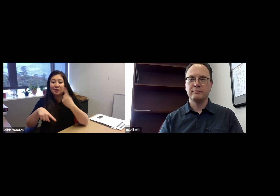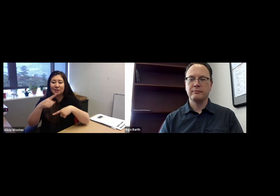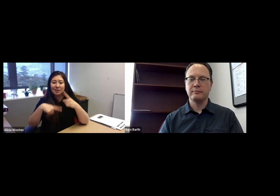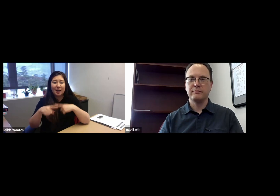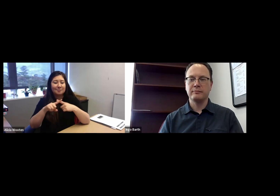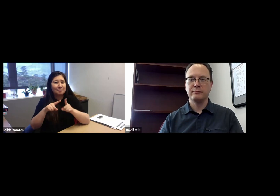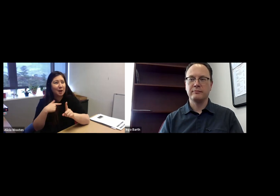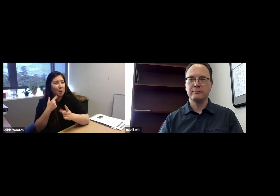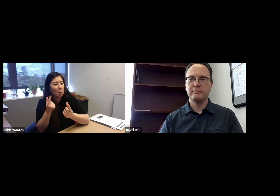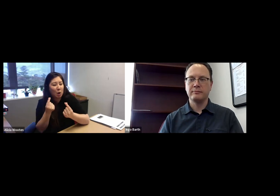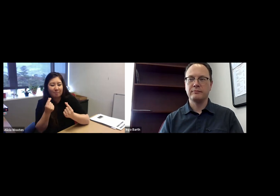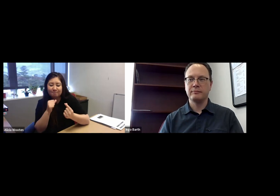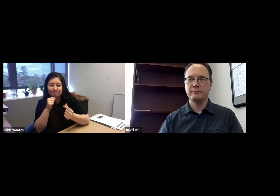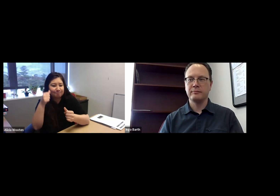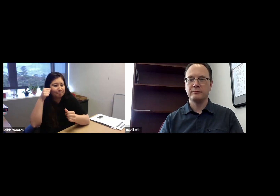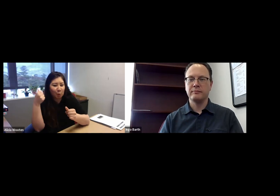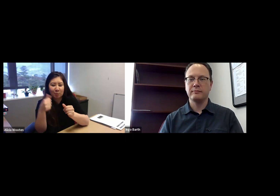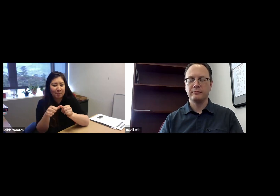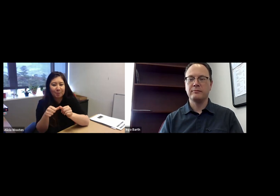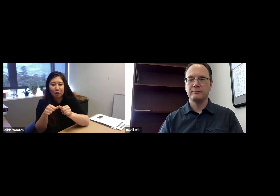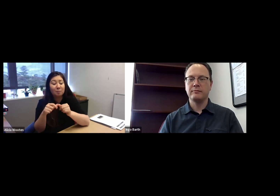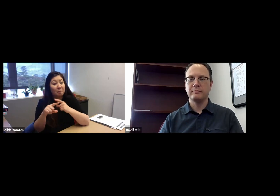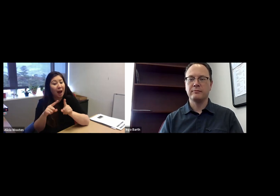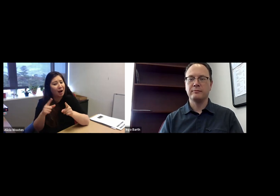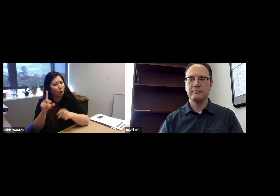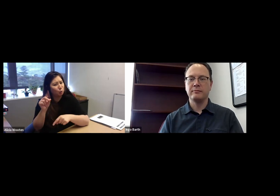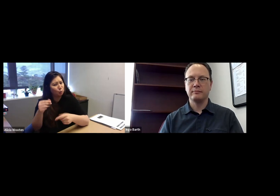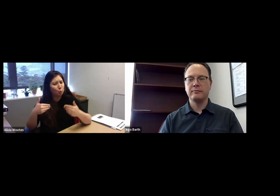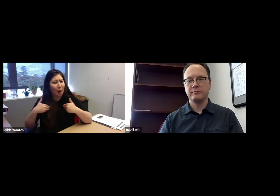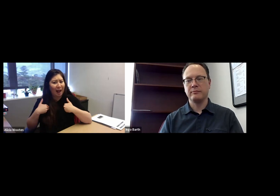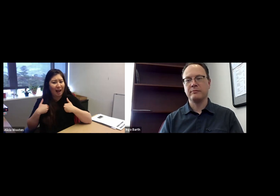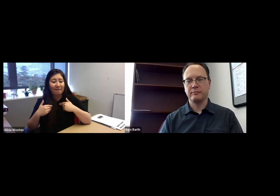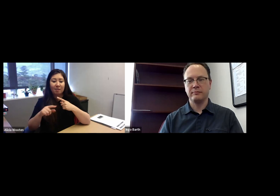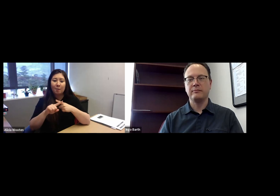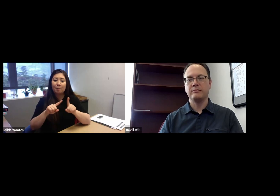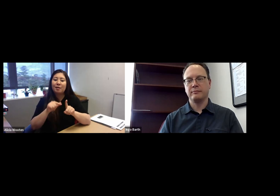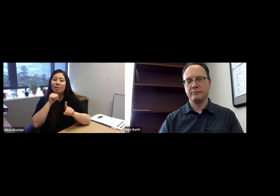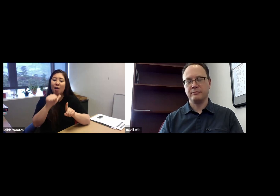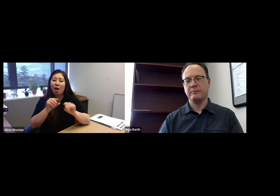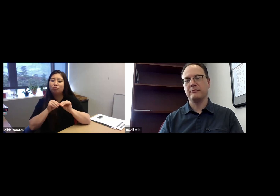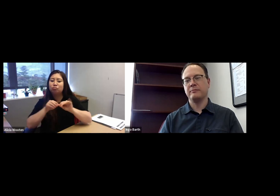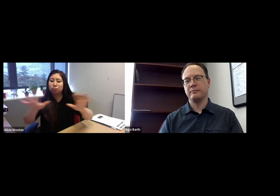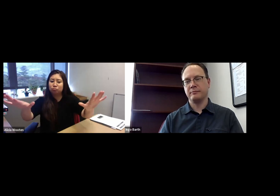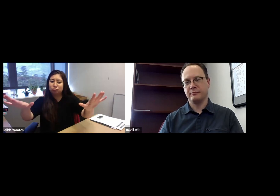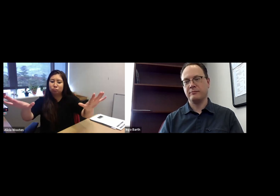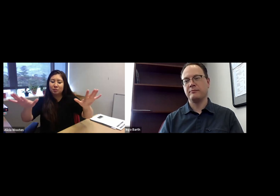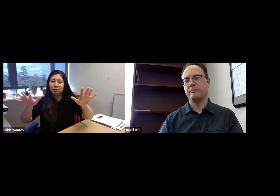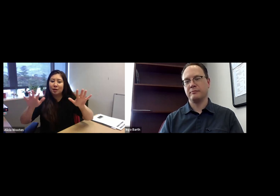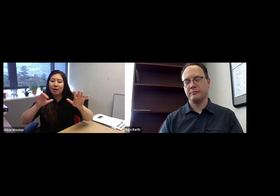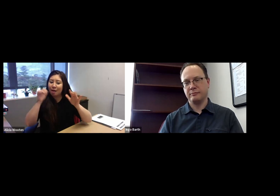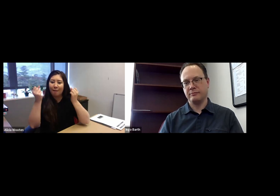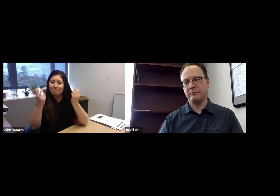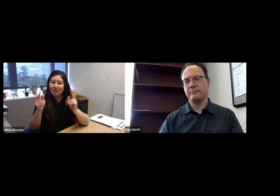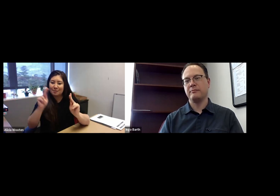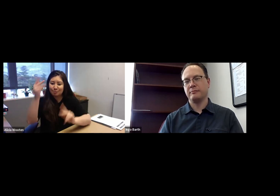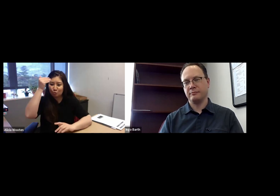people on social media did share his suggestions. I don't know if there's others, but that I don't remember any others, but I